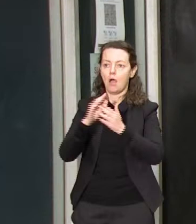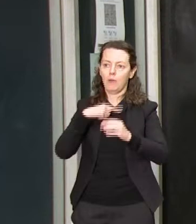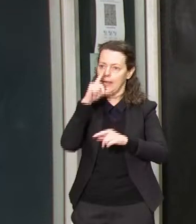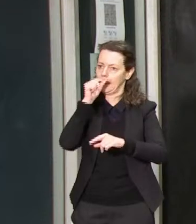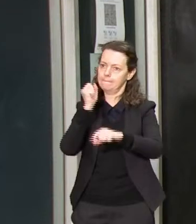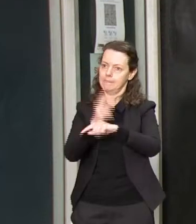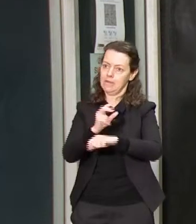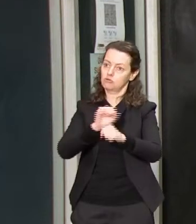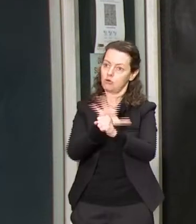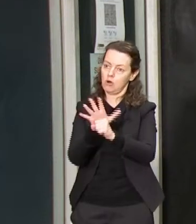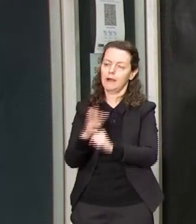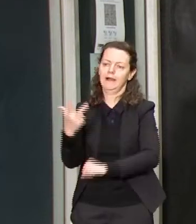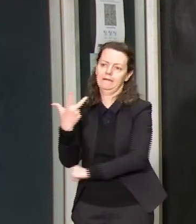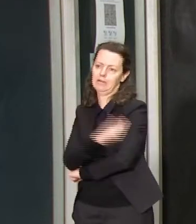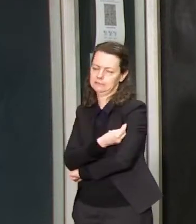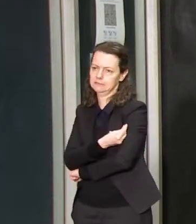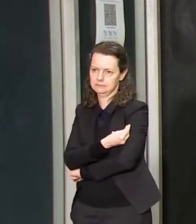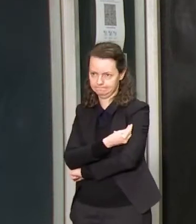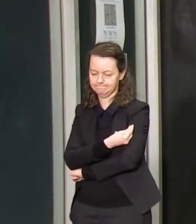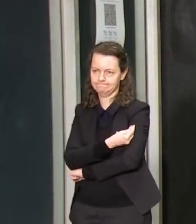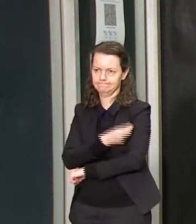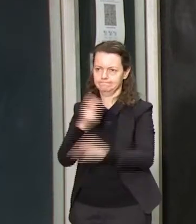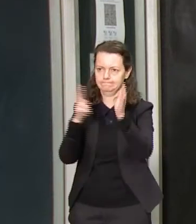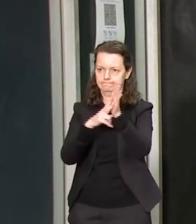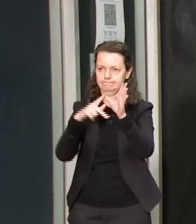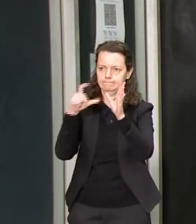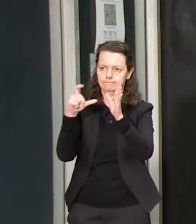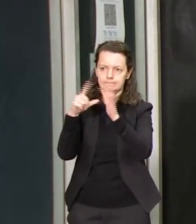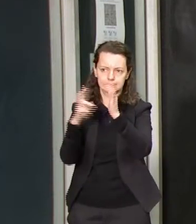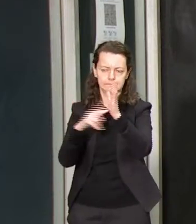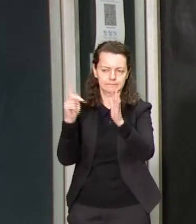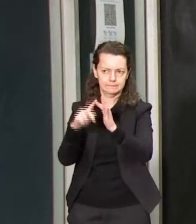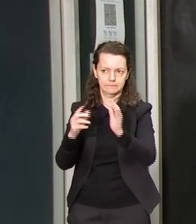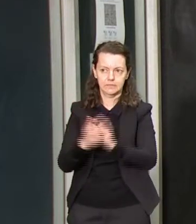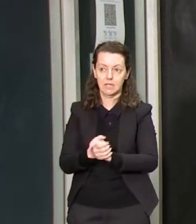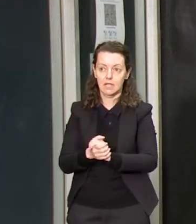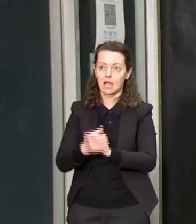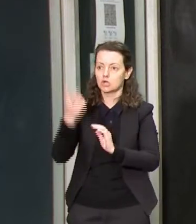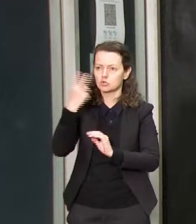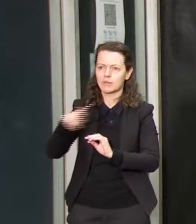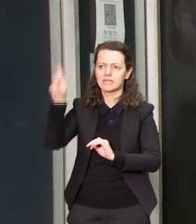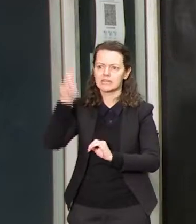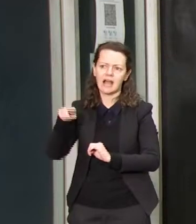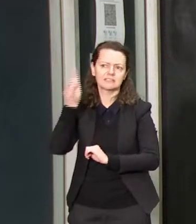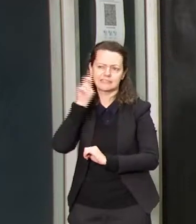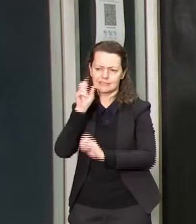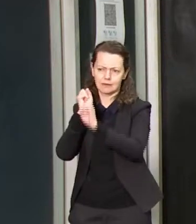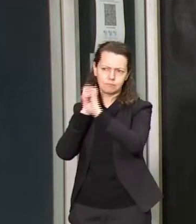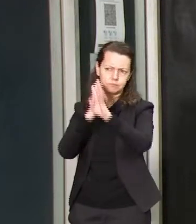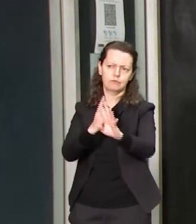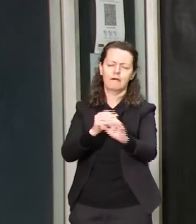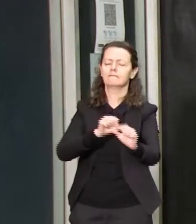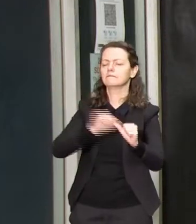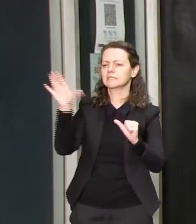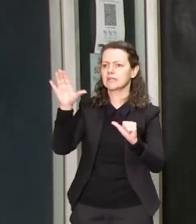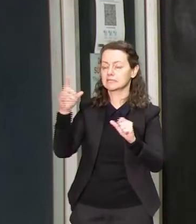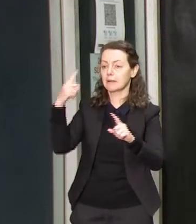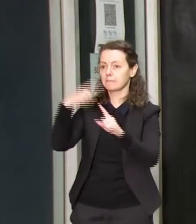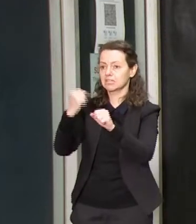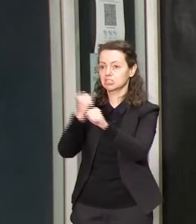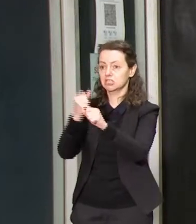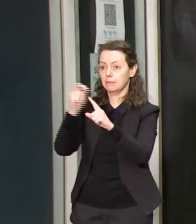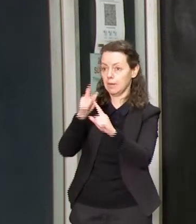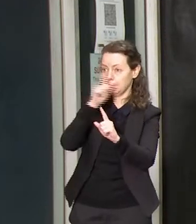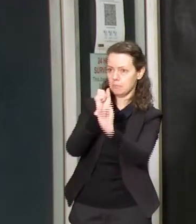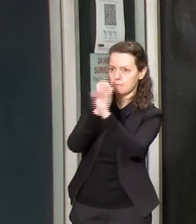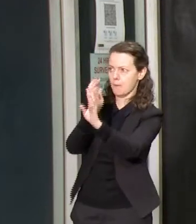our state-run vaccination centres, absolutely fantastic. At least that many through our GPs every day. 50,000